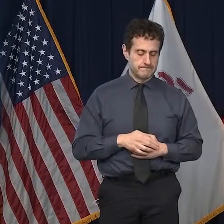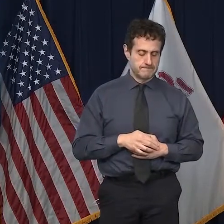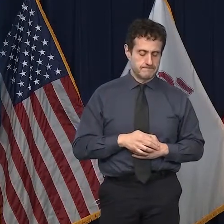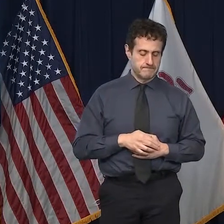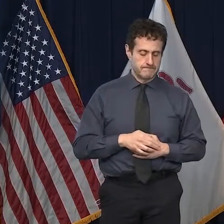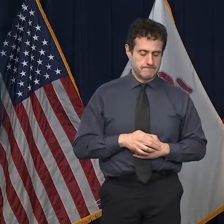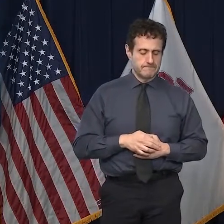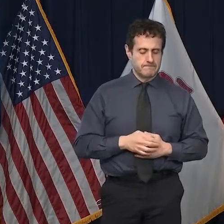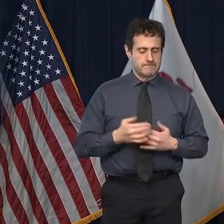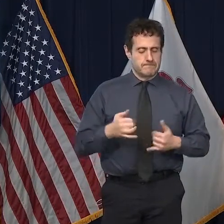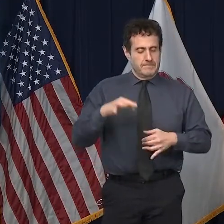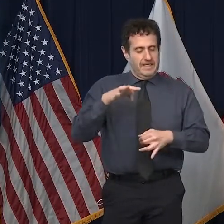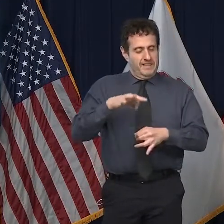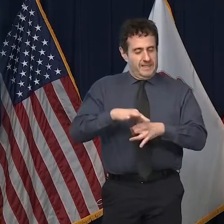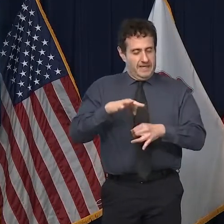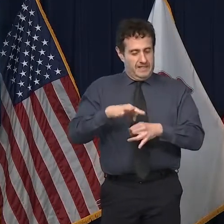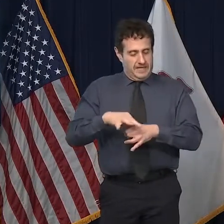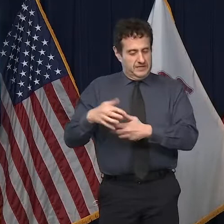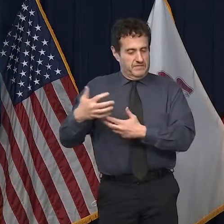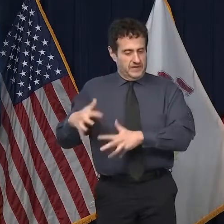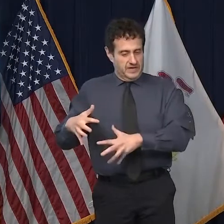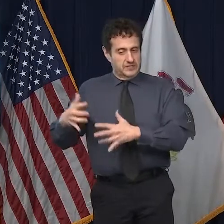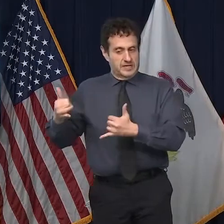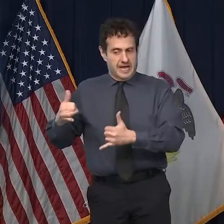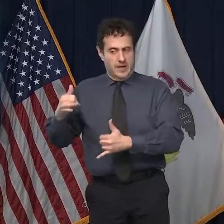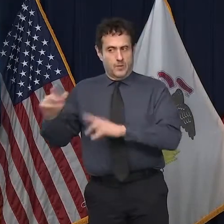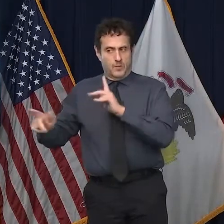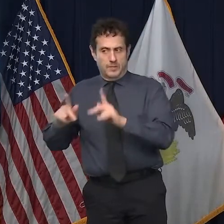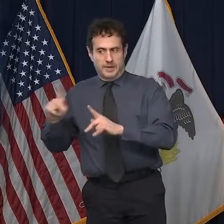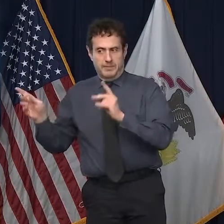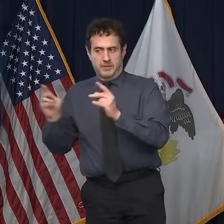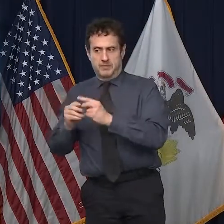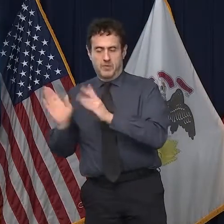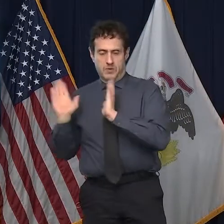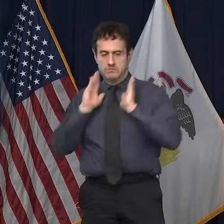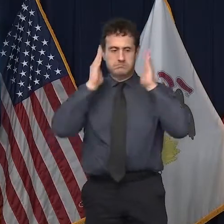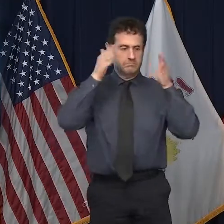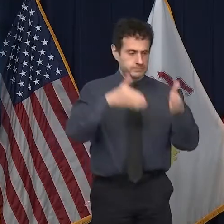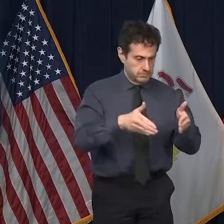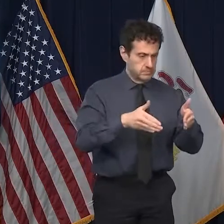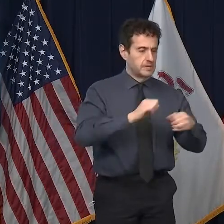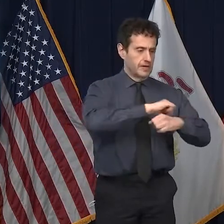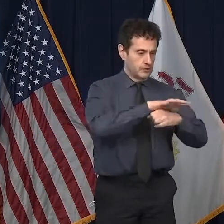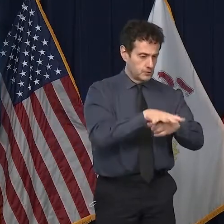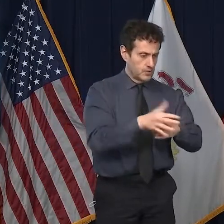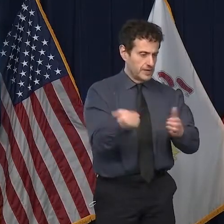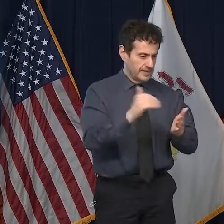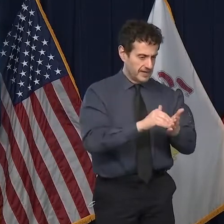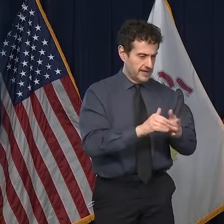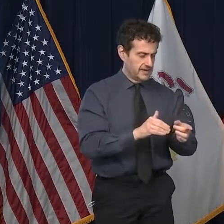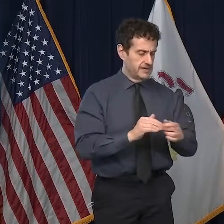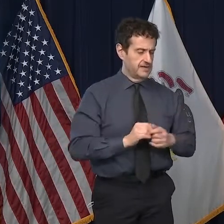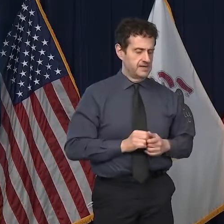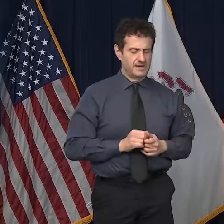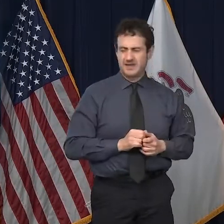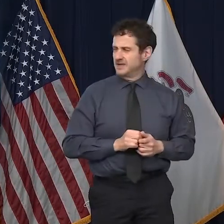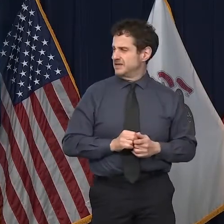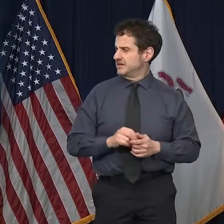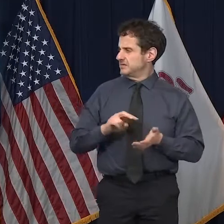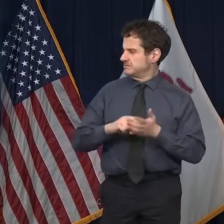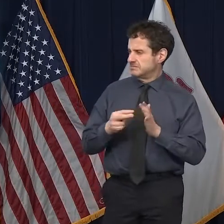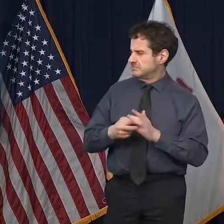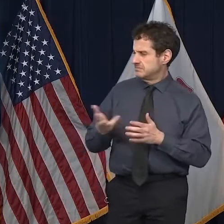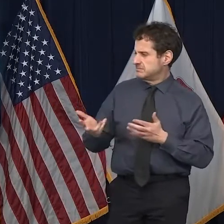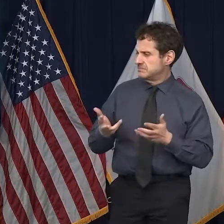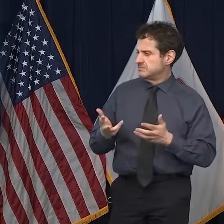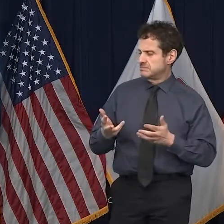end of the election change the attention or focus the public will place on the coronavirus pandemic? Will the end of the